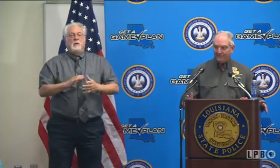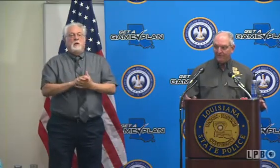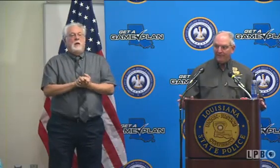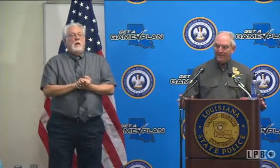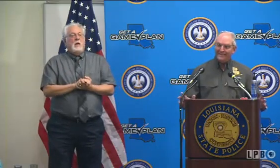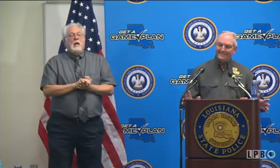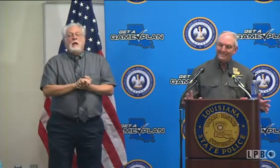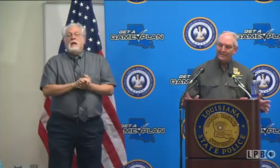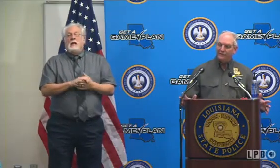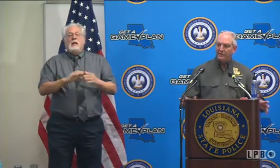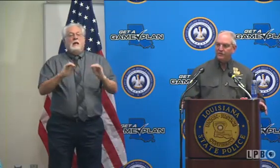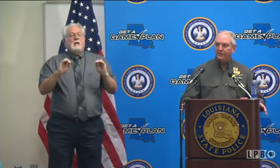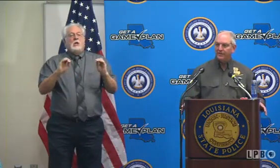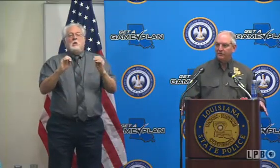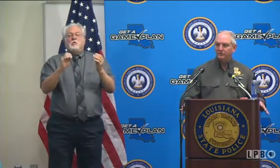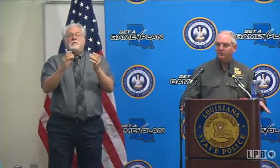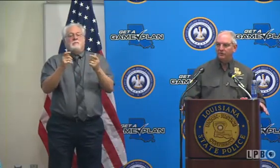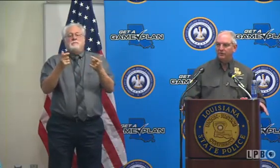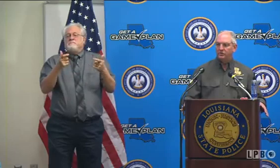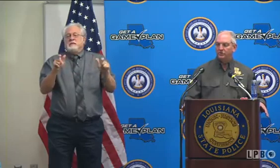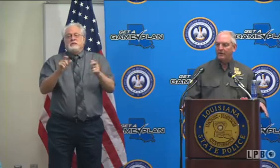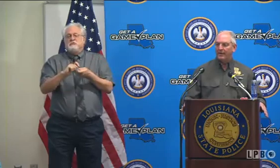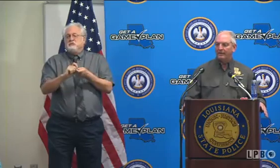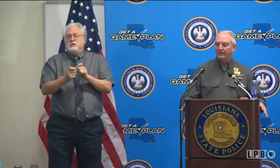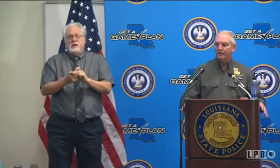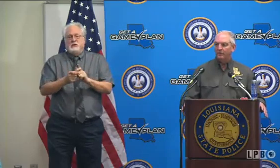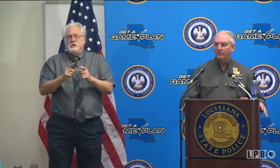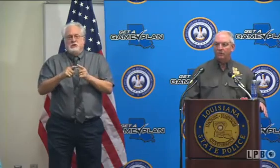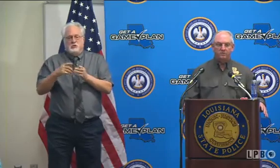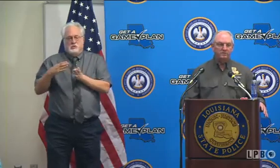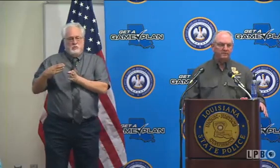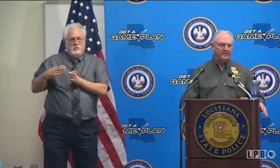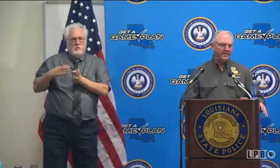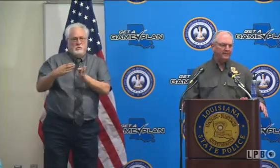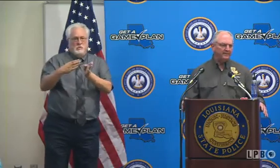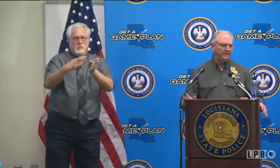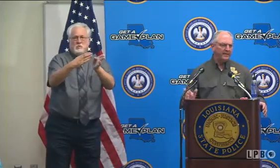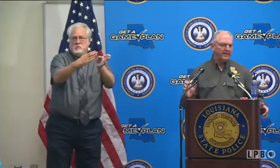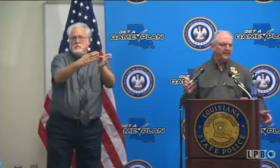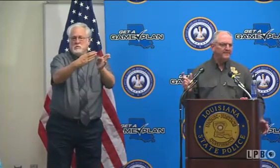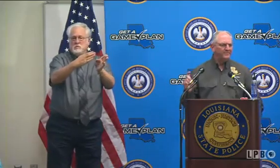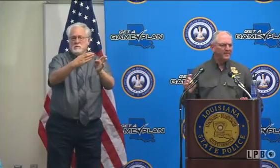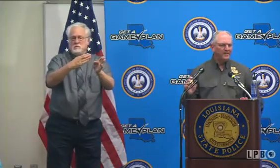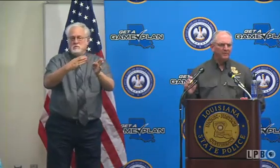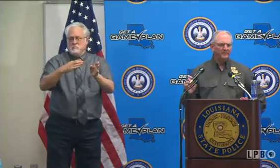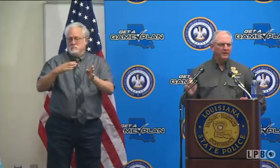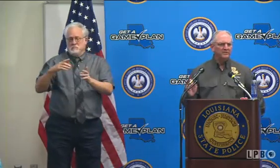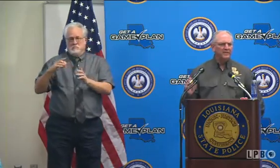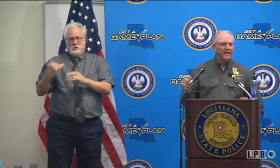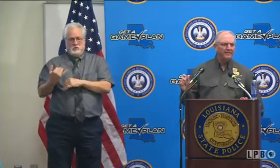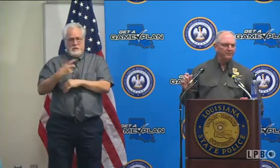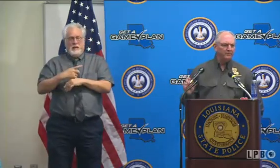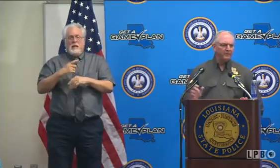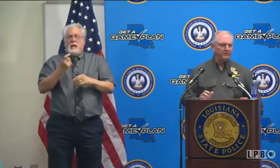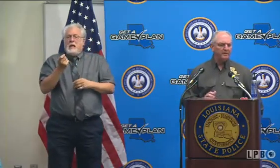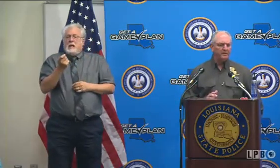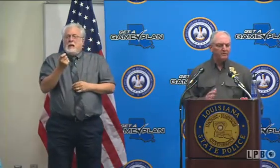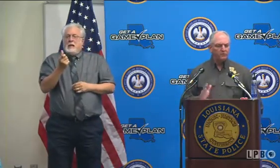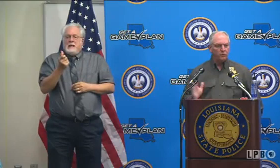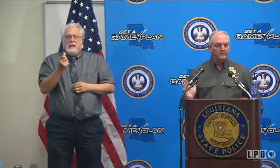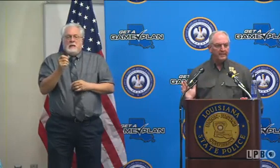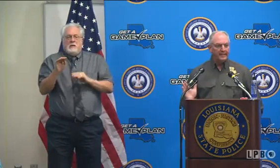There haven't been any significant changes to its track over the course of the day. There was a very slight